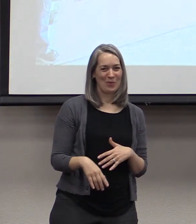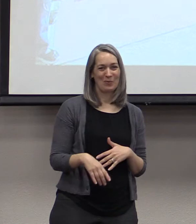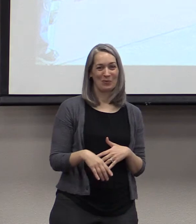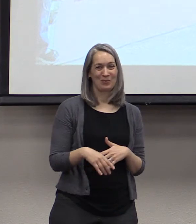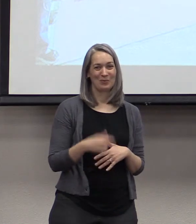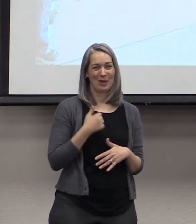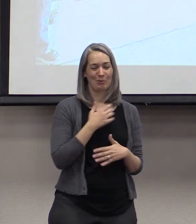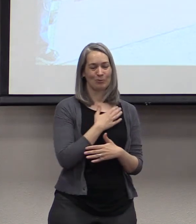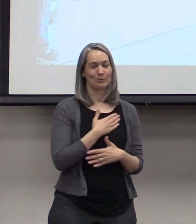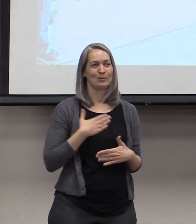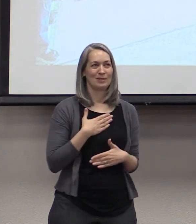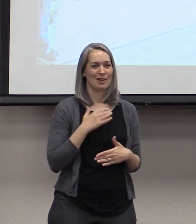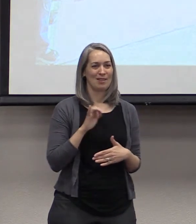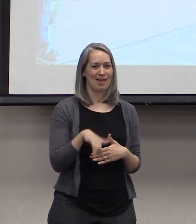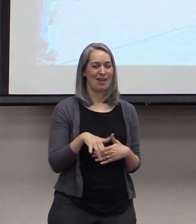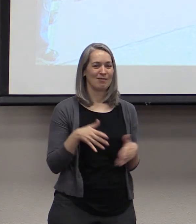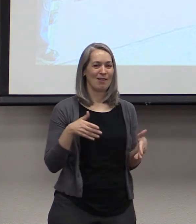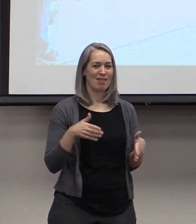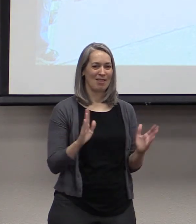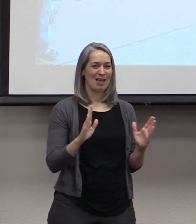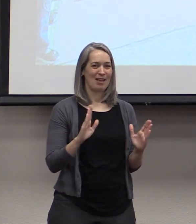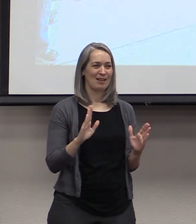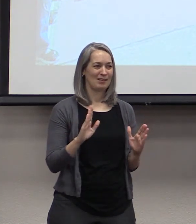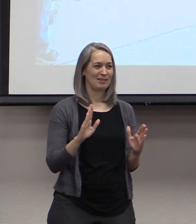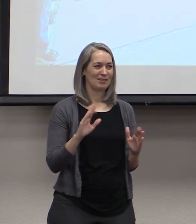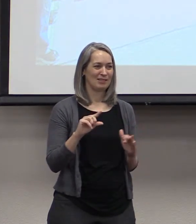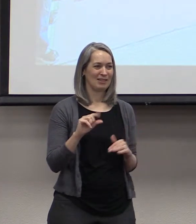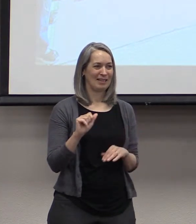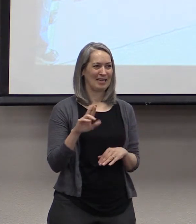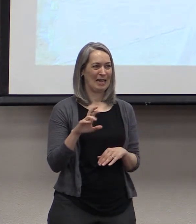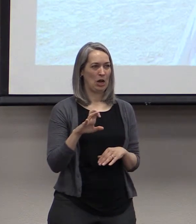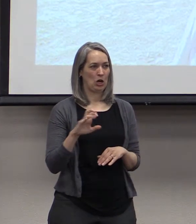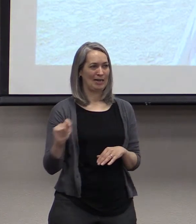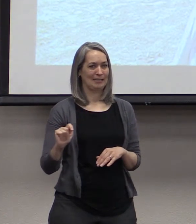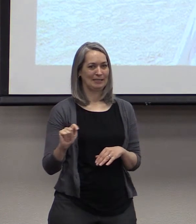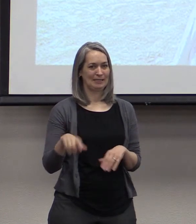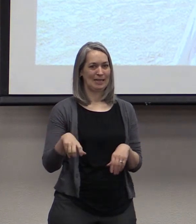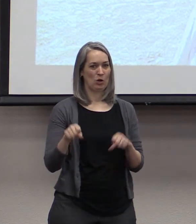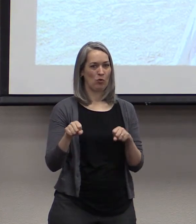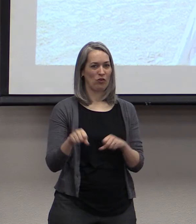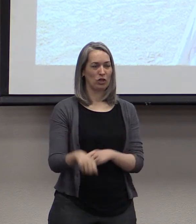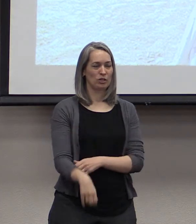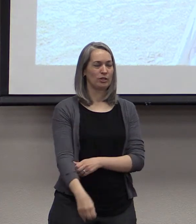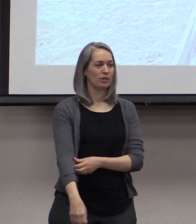granted. And so I'm going to turn it over to Garrett. Yeah.